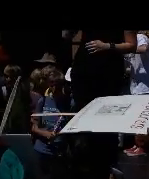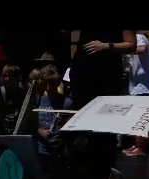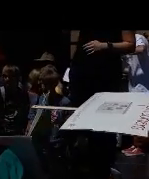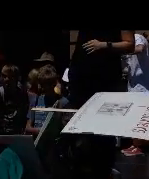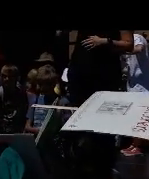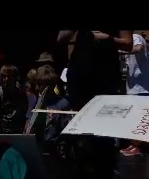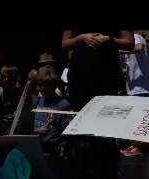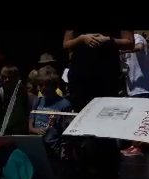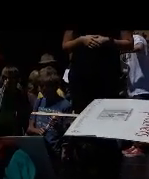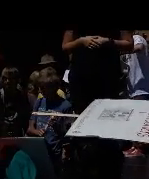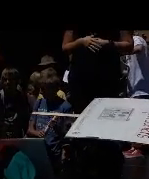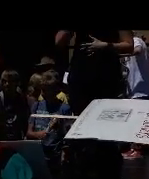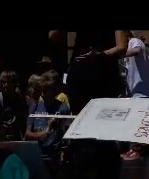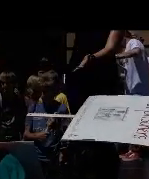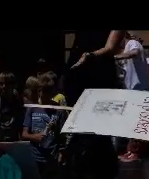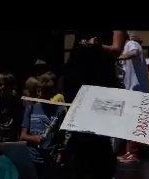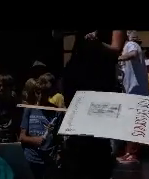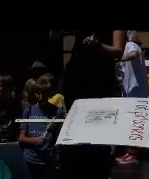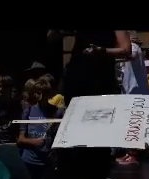To embrace renewables.